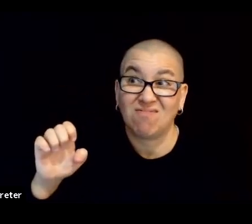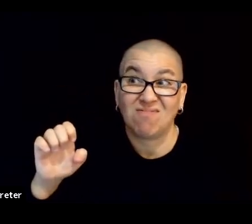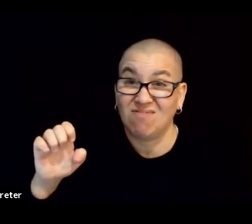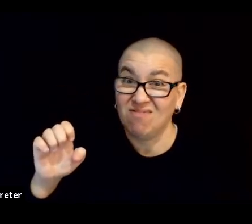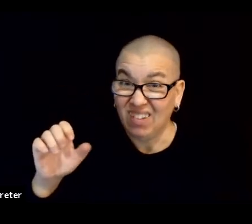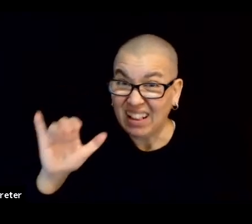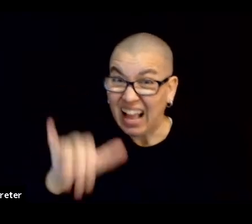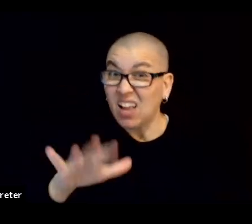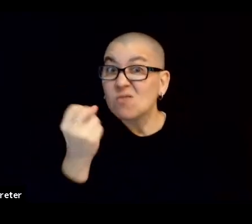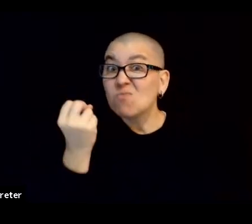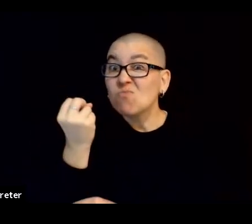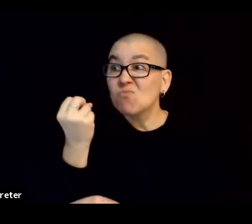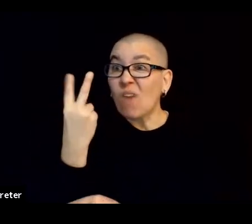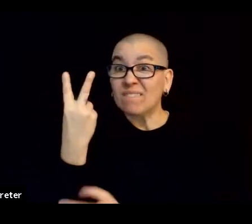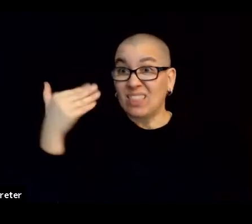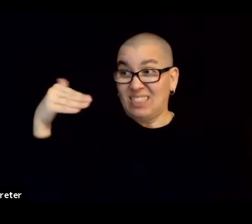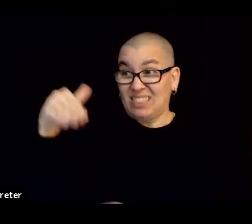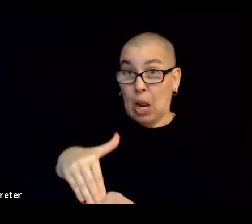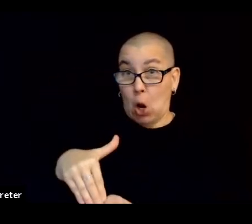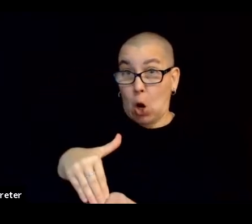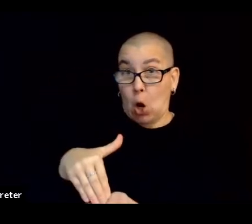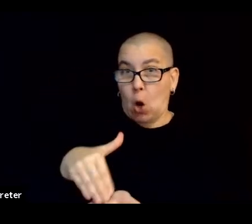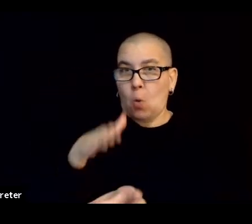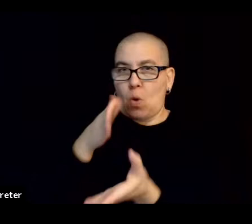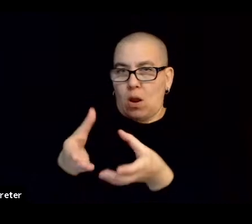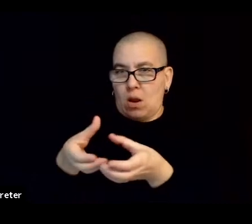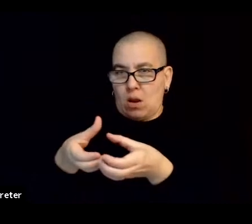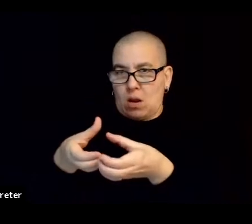being distributed across these 9 sites based on